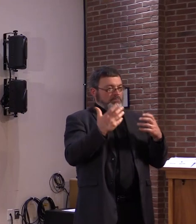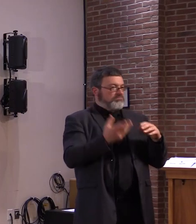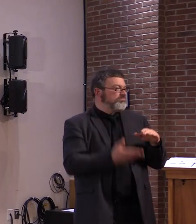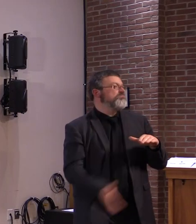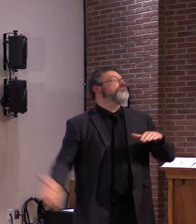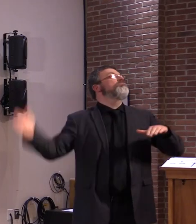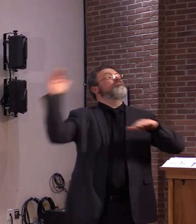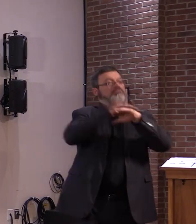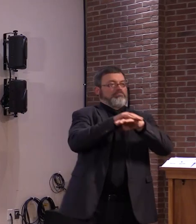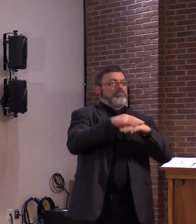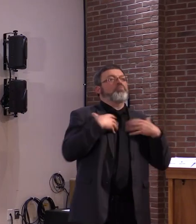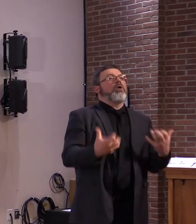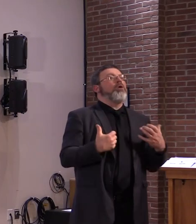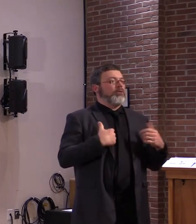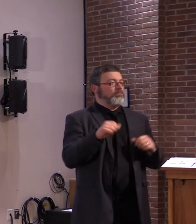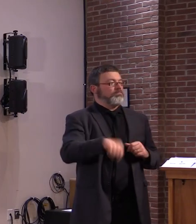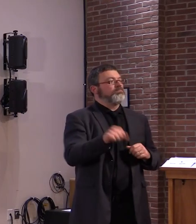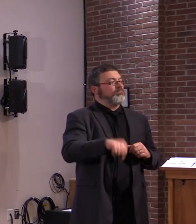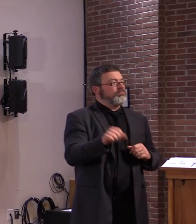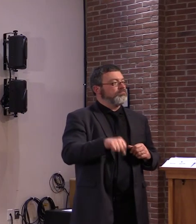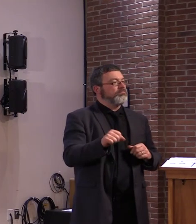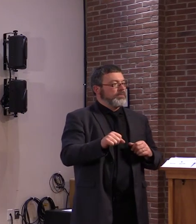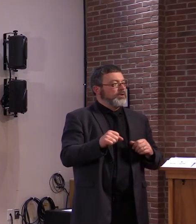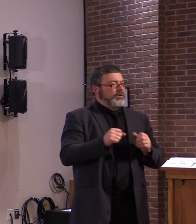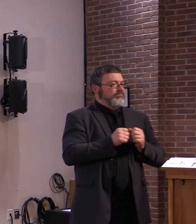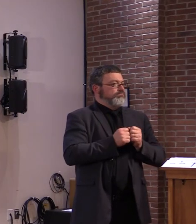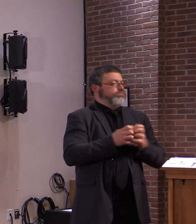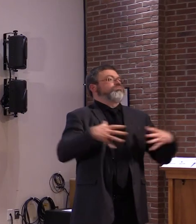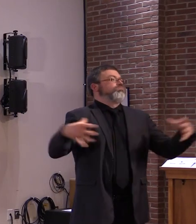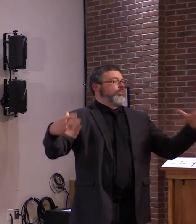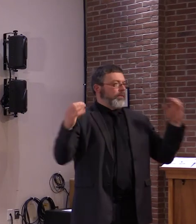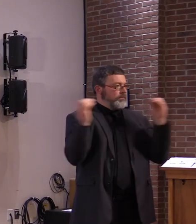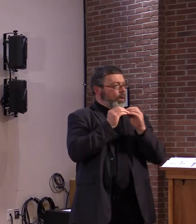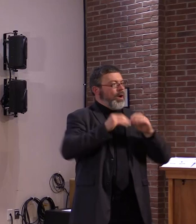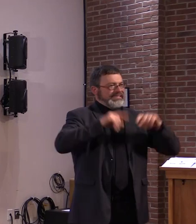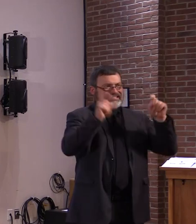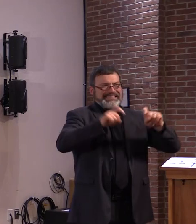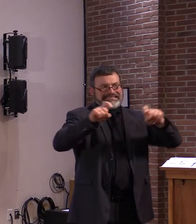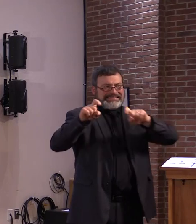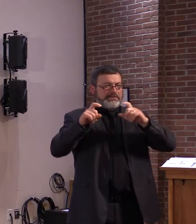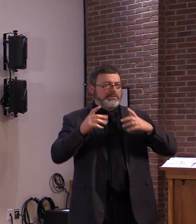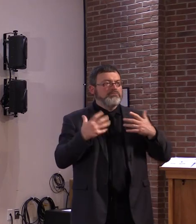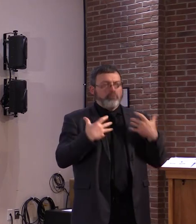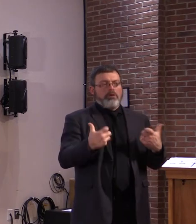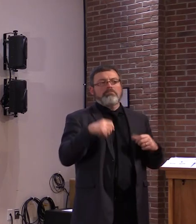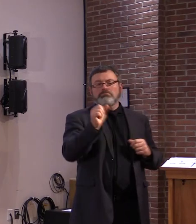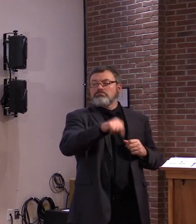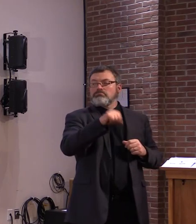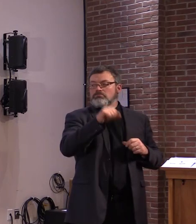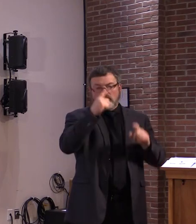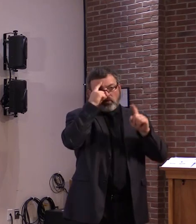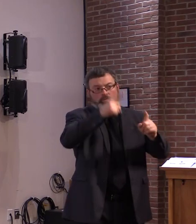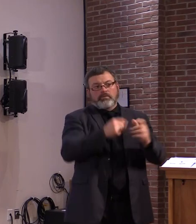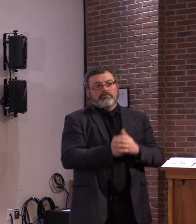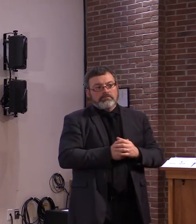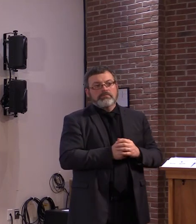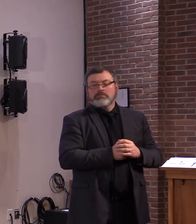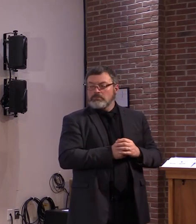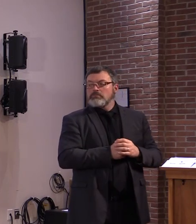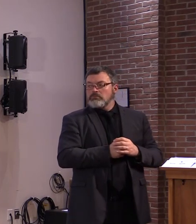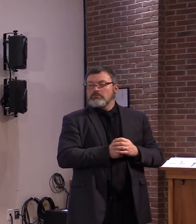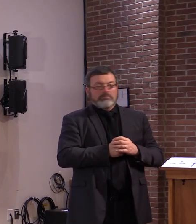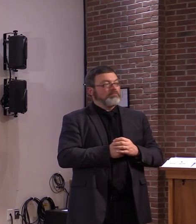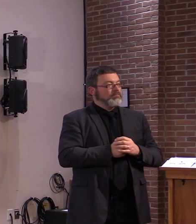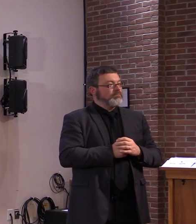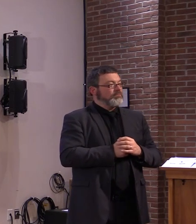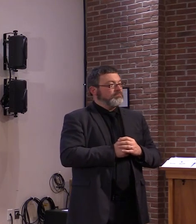fairly significant populations as we move forward. We're determining what those populations are now in order